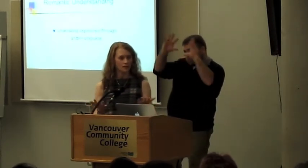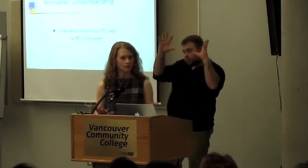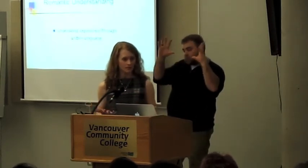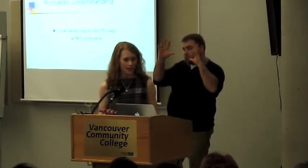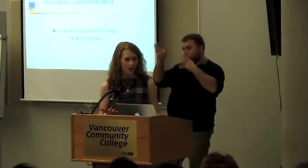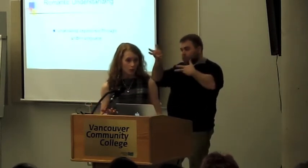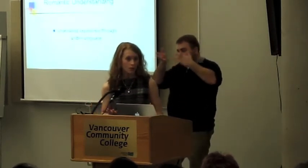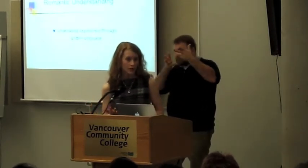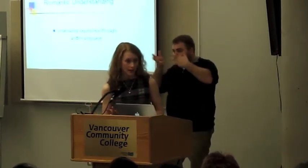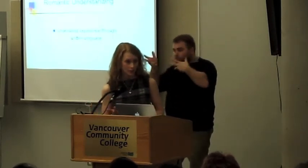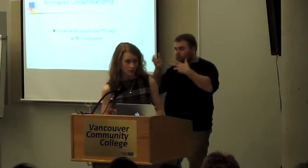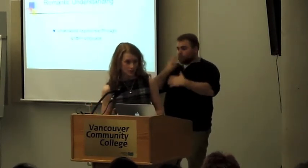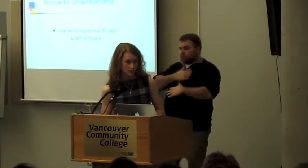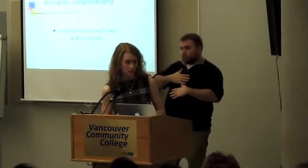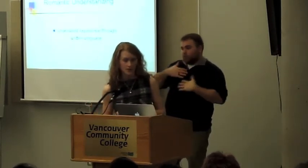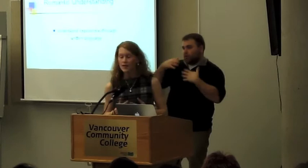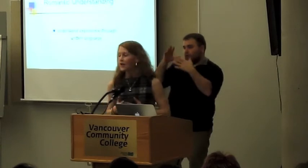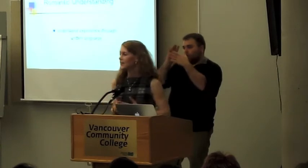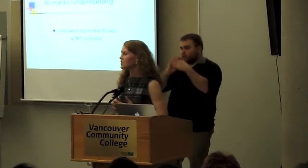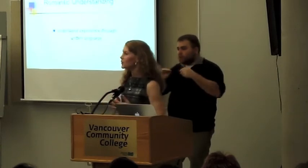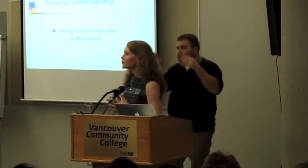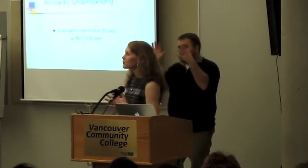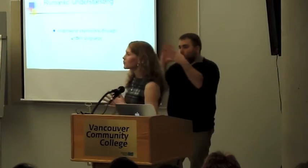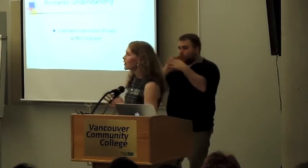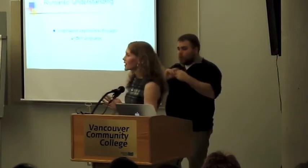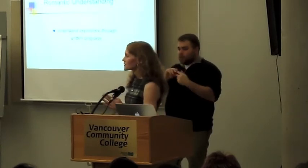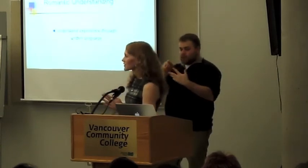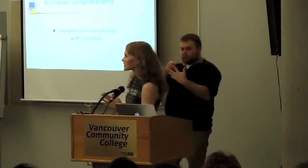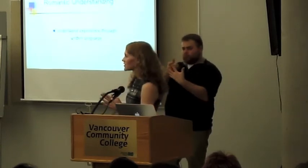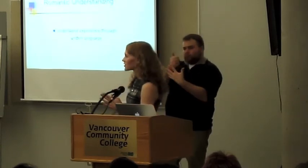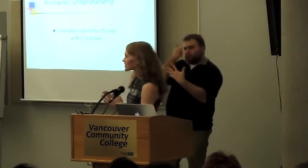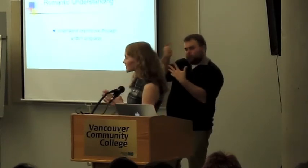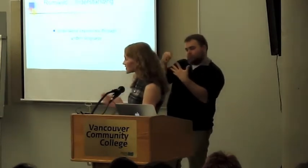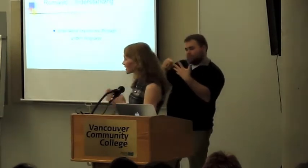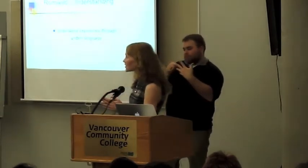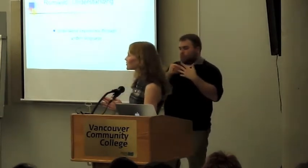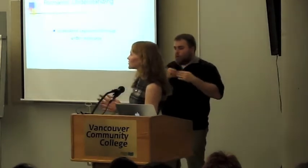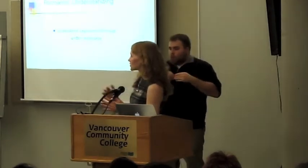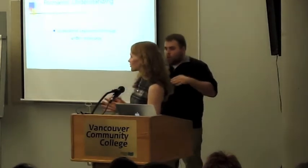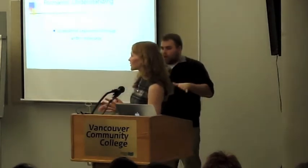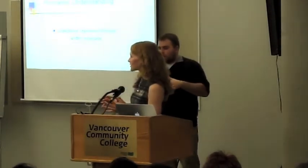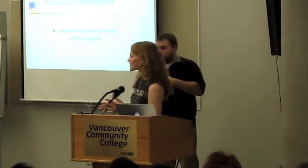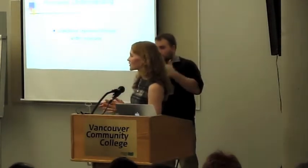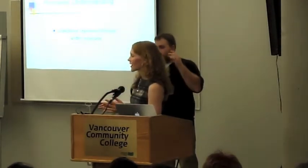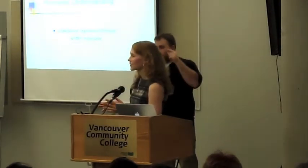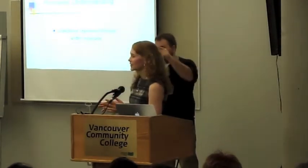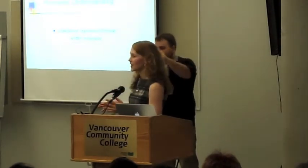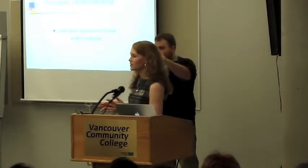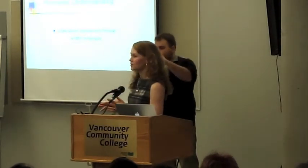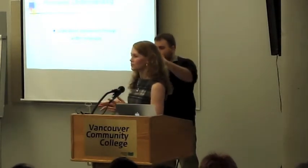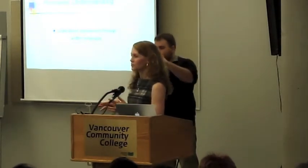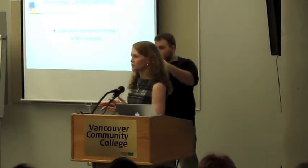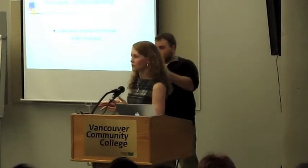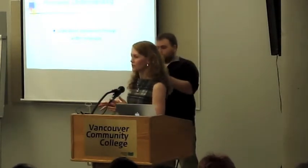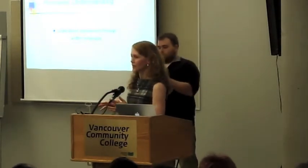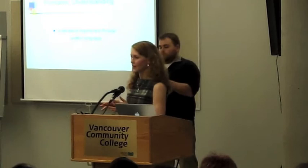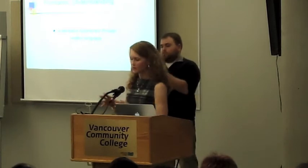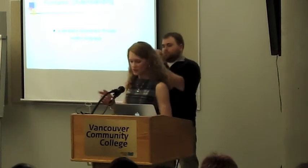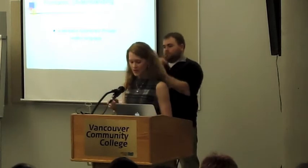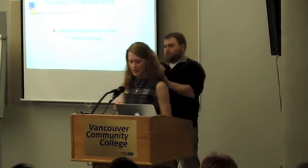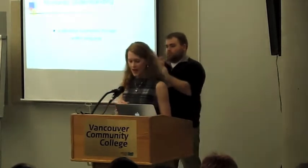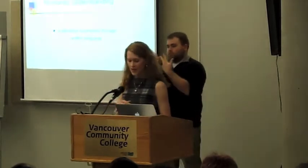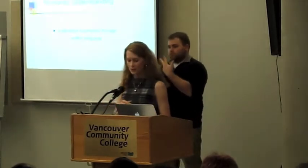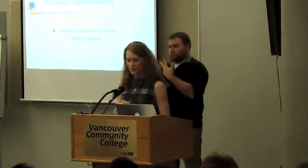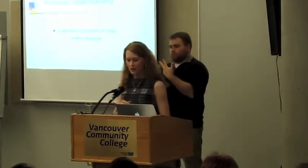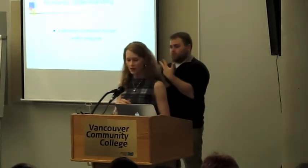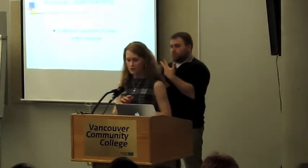that are oral language tools. And so we would be wise in our teaching to continue to consider how to engage those tools of oral